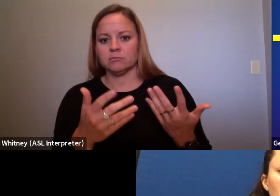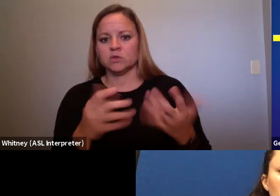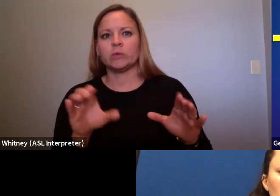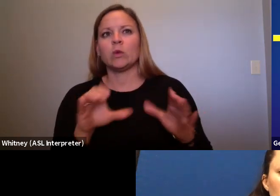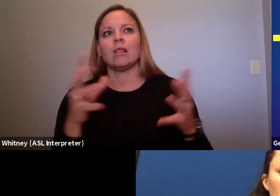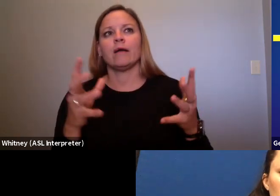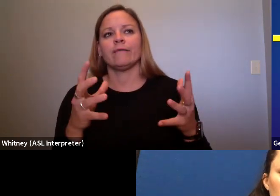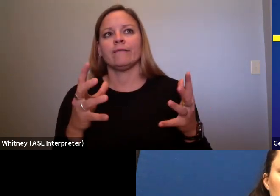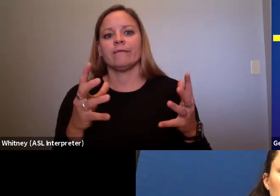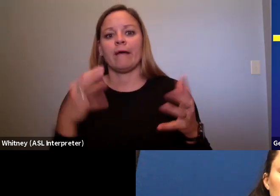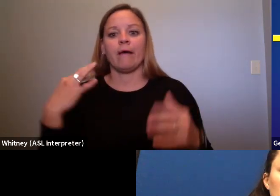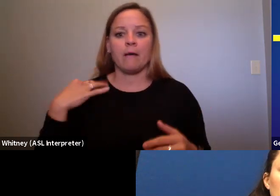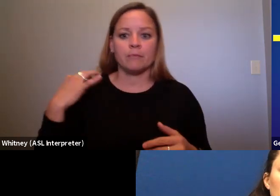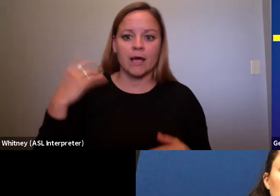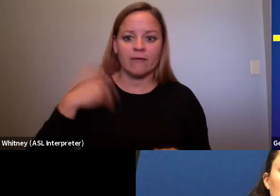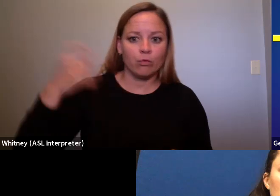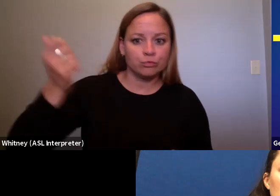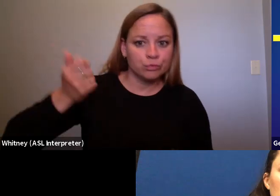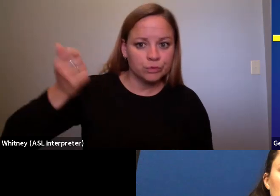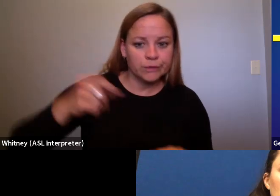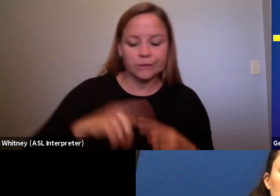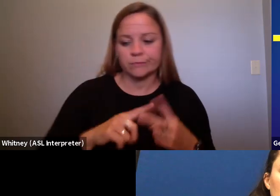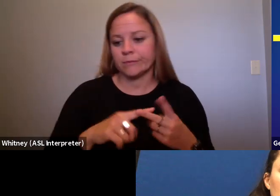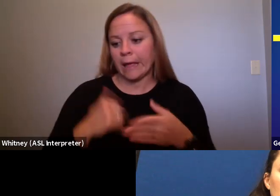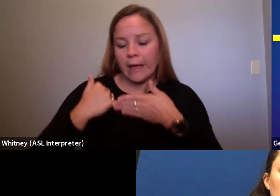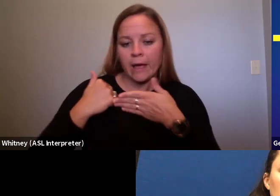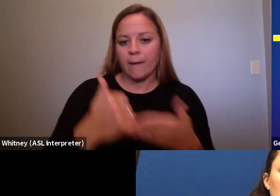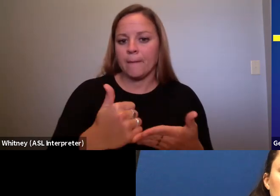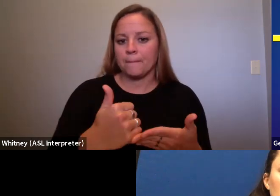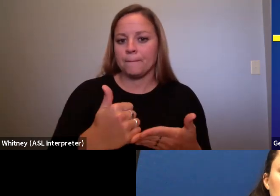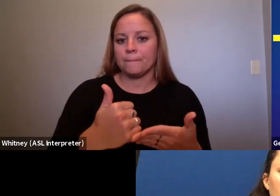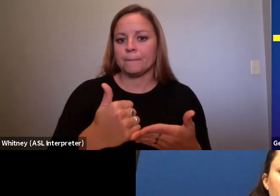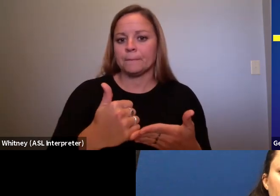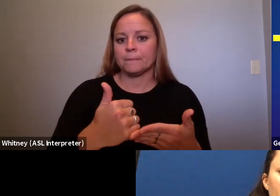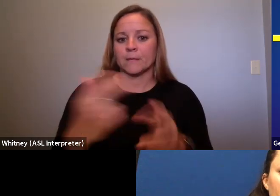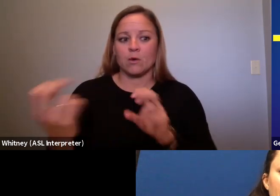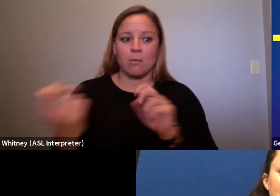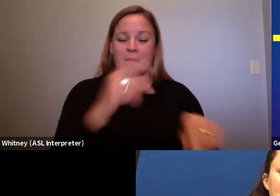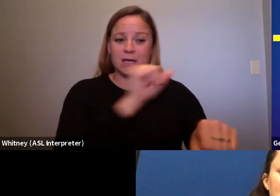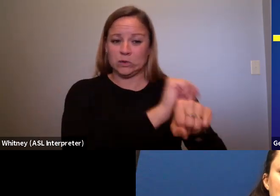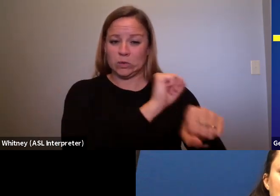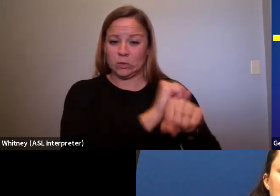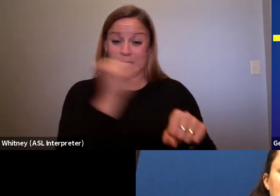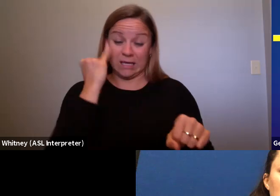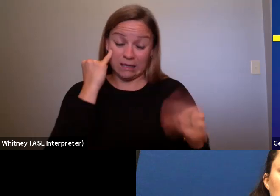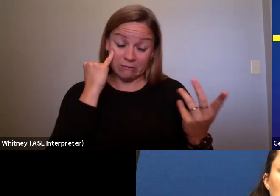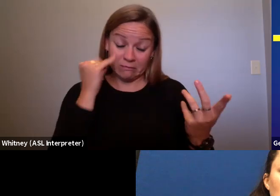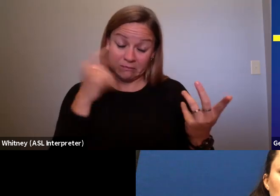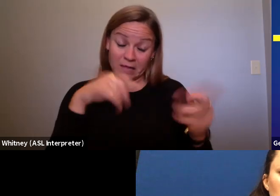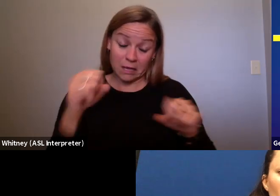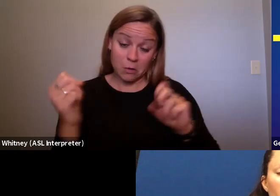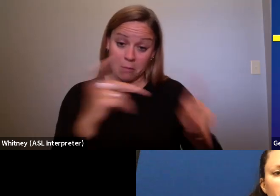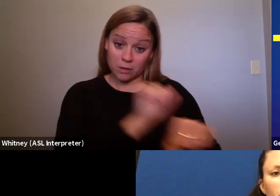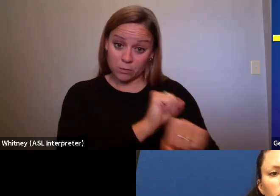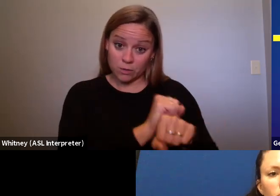of applying for Social Security benefits, helping them to go back to the workforce if they feel that they can go back to